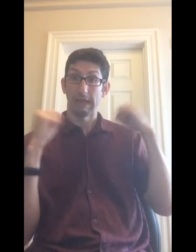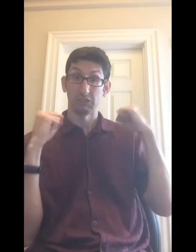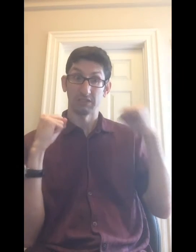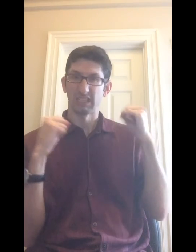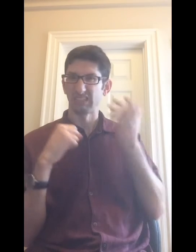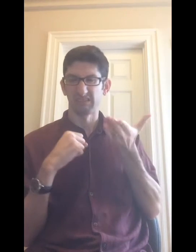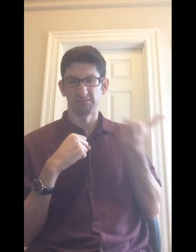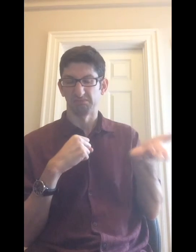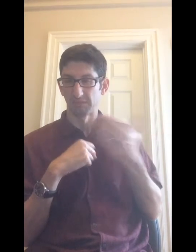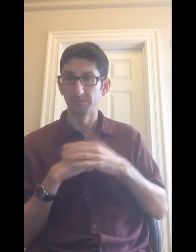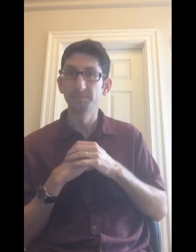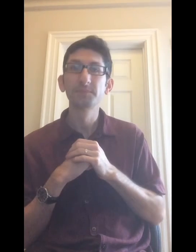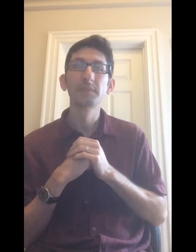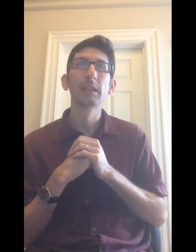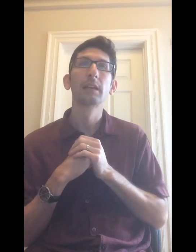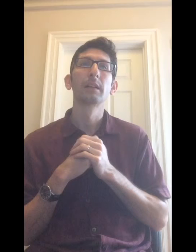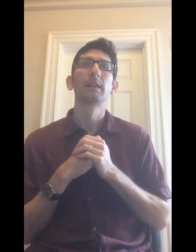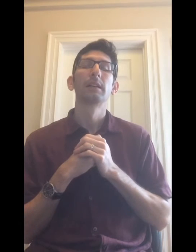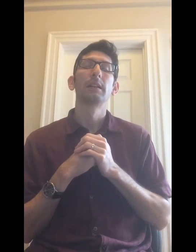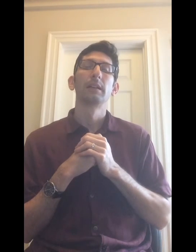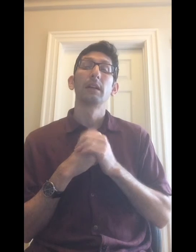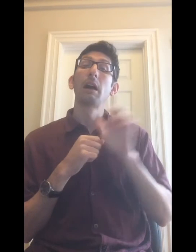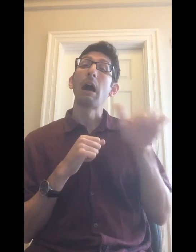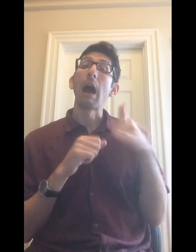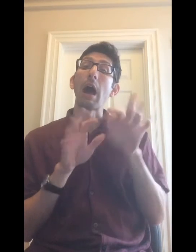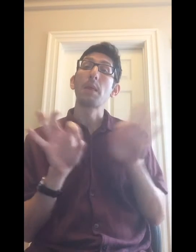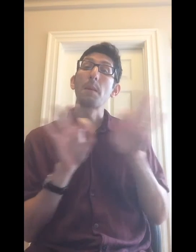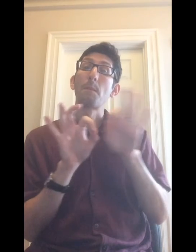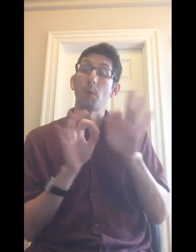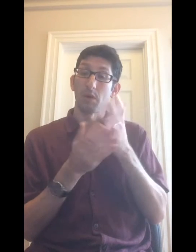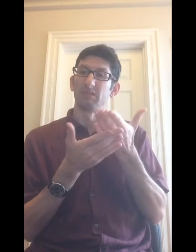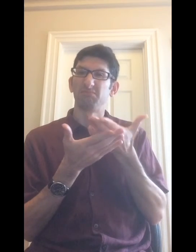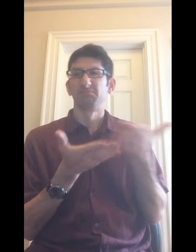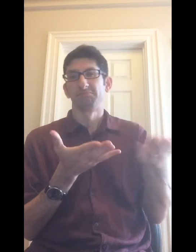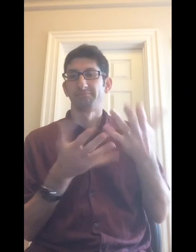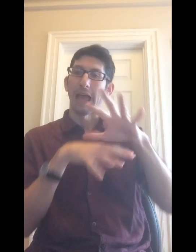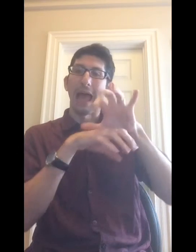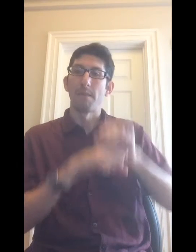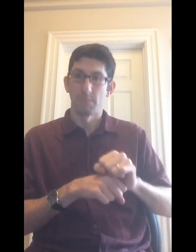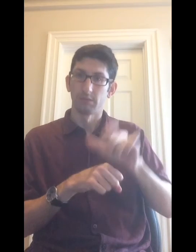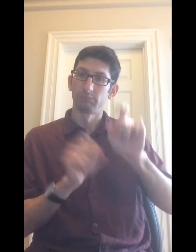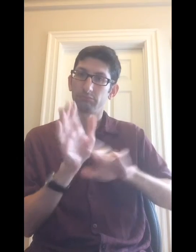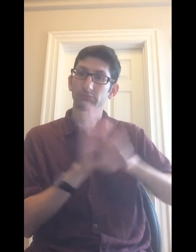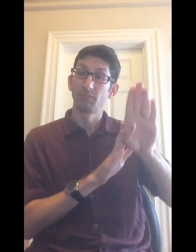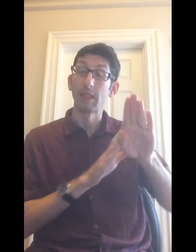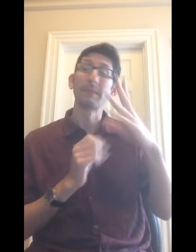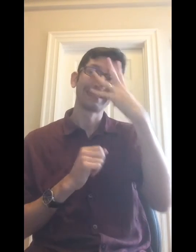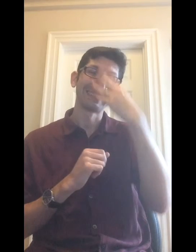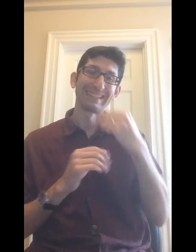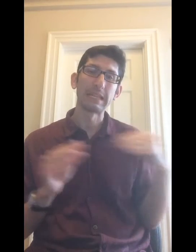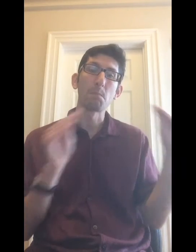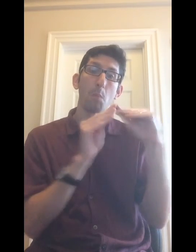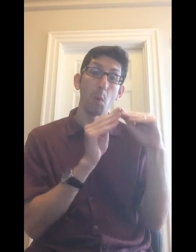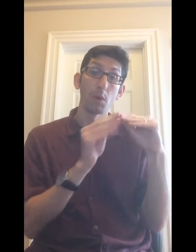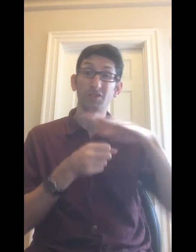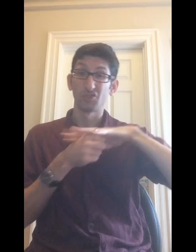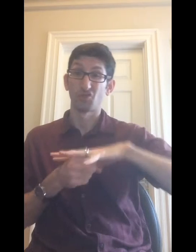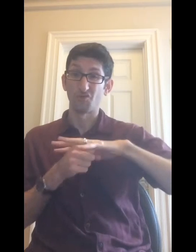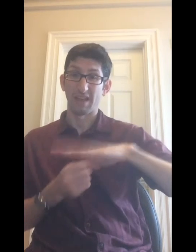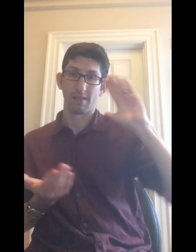lifestyle. Another important paleo habit is to sleep more and stress less. Sleep